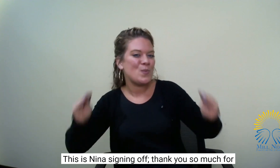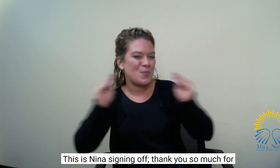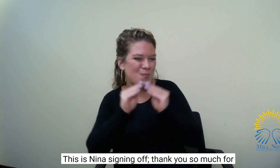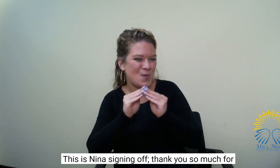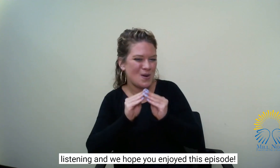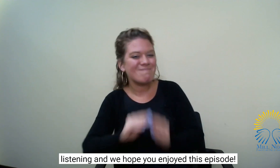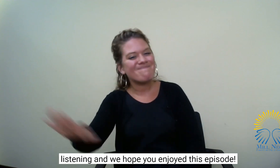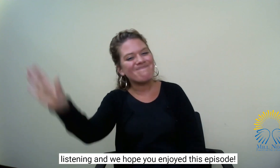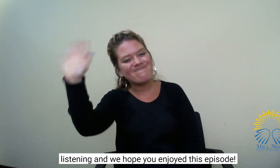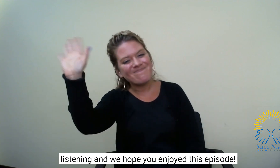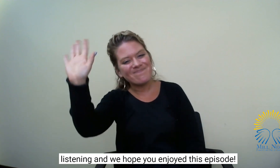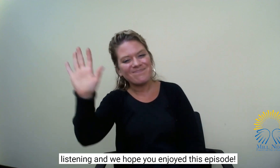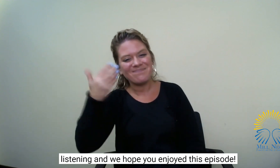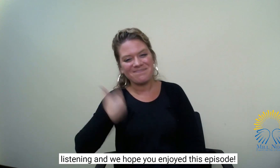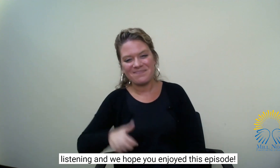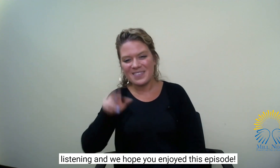so much for listening, and we hope you enjoyed this episode.